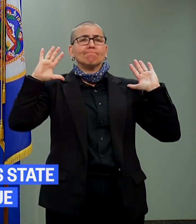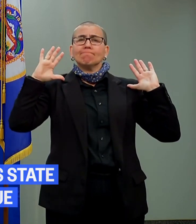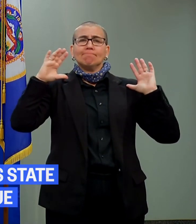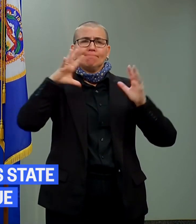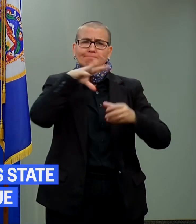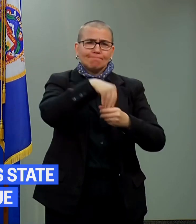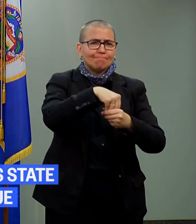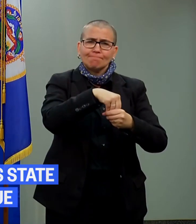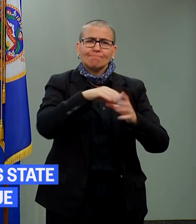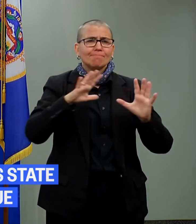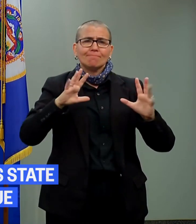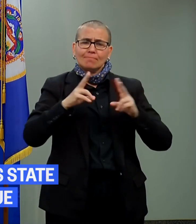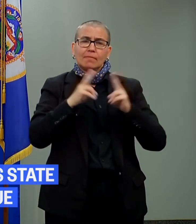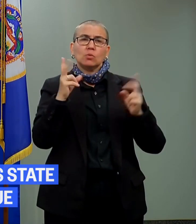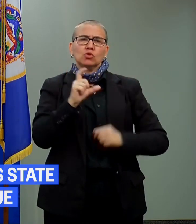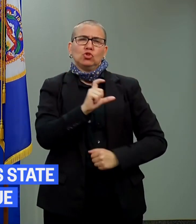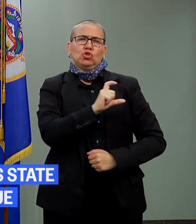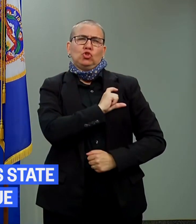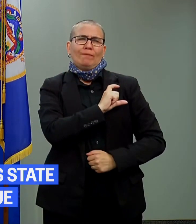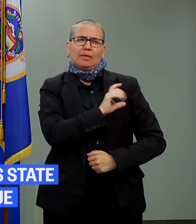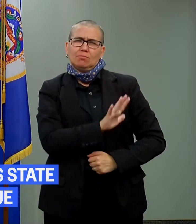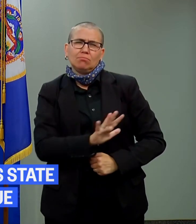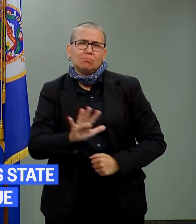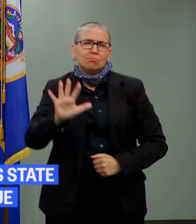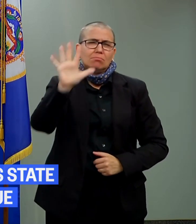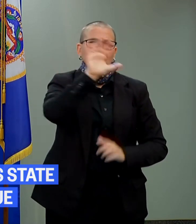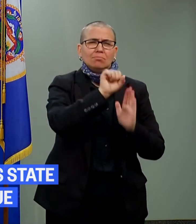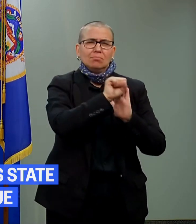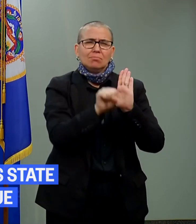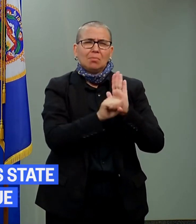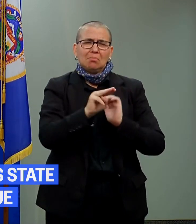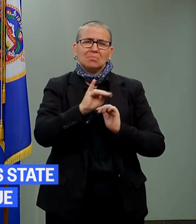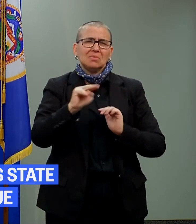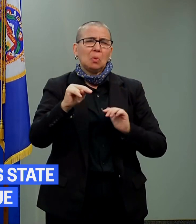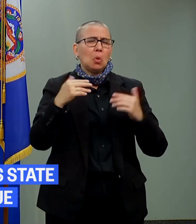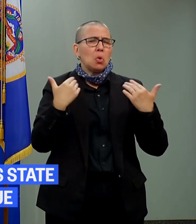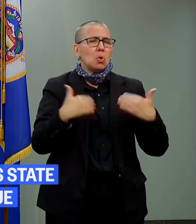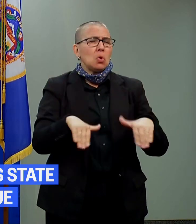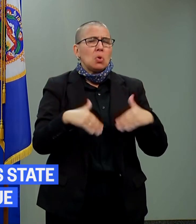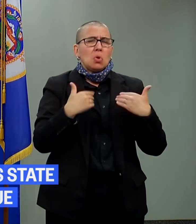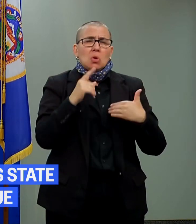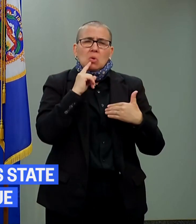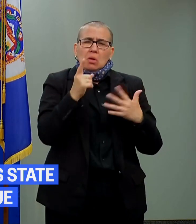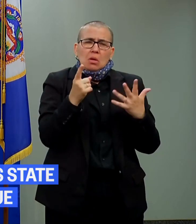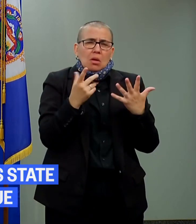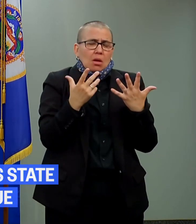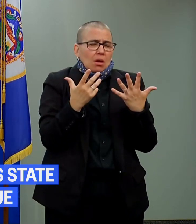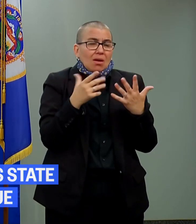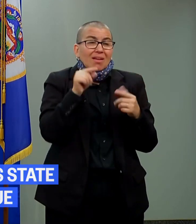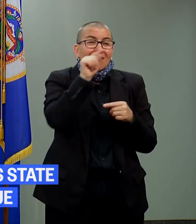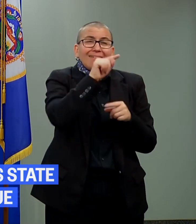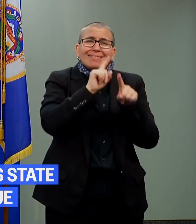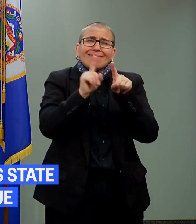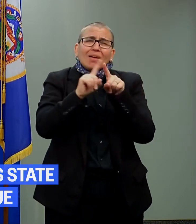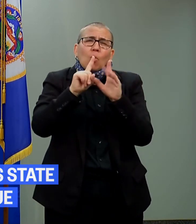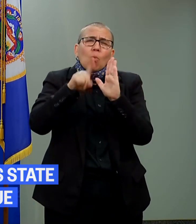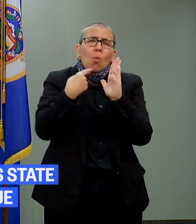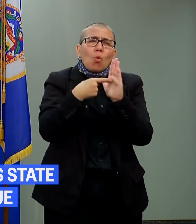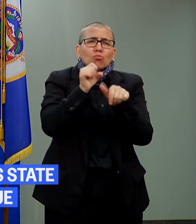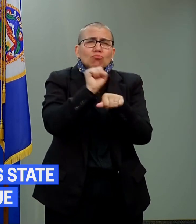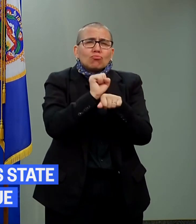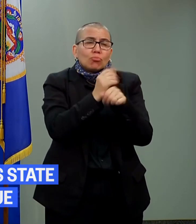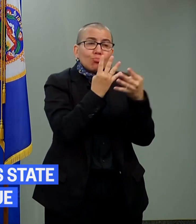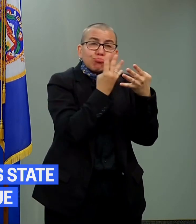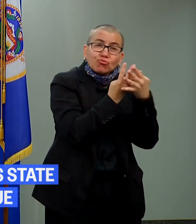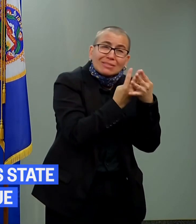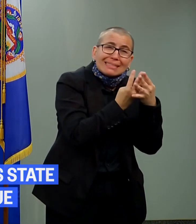Minnesota sending me their corrections officers and their deputies and literally coming to the MAC themselves to make